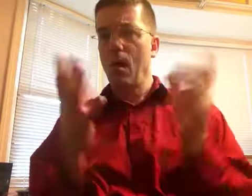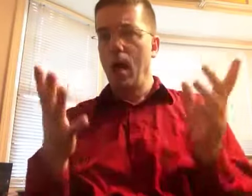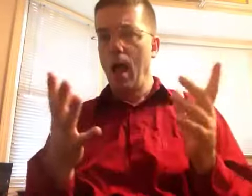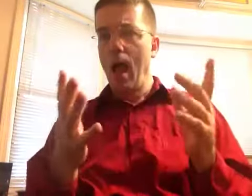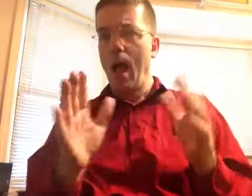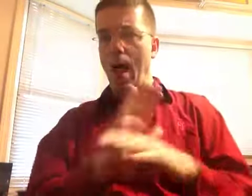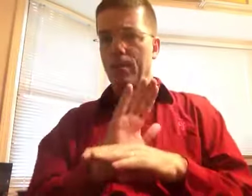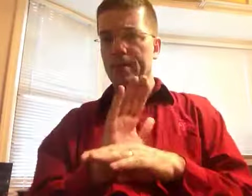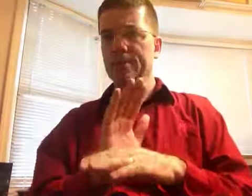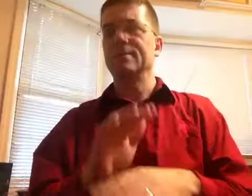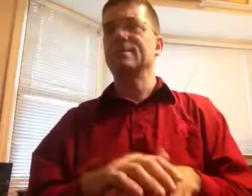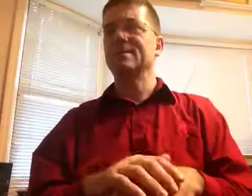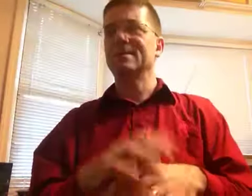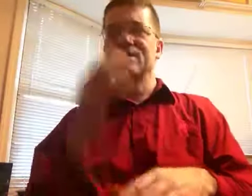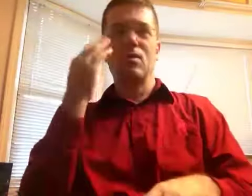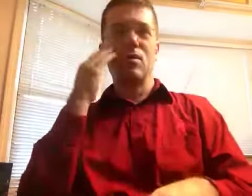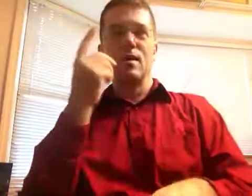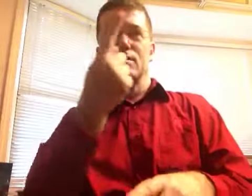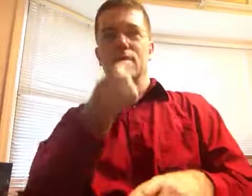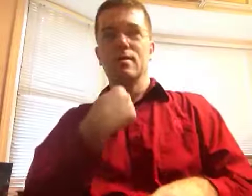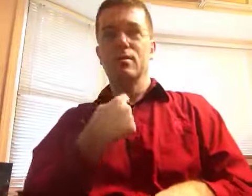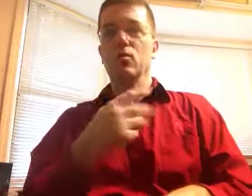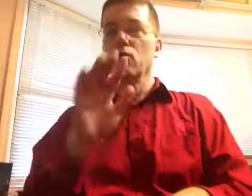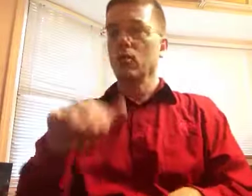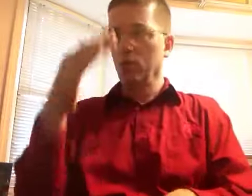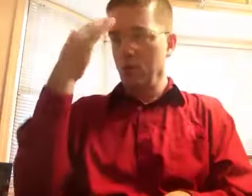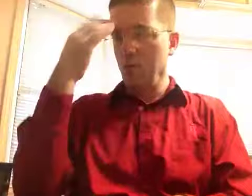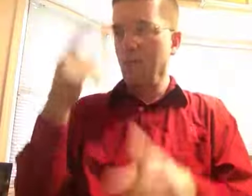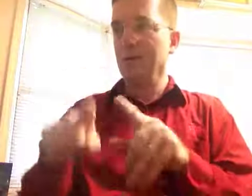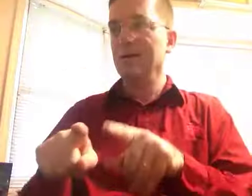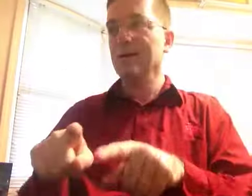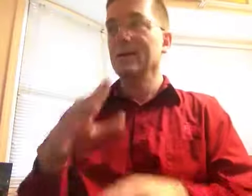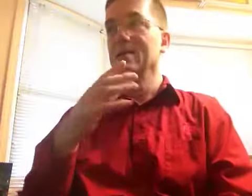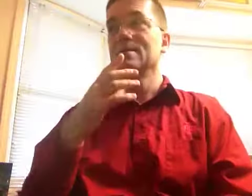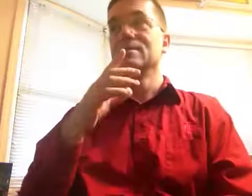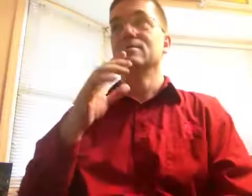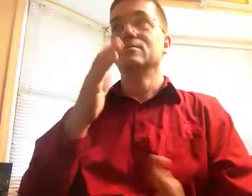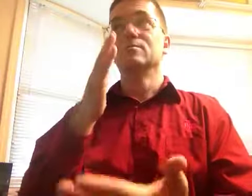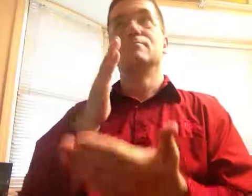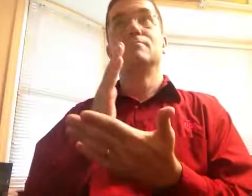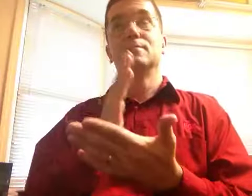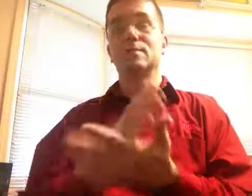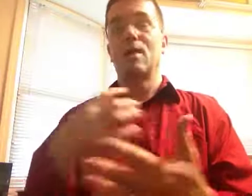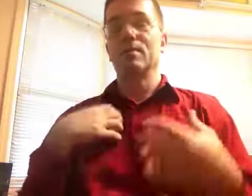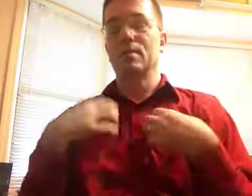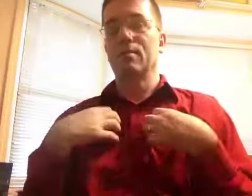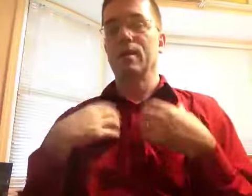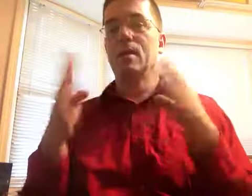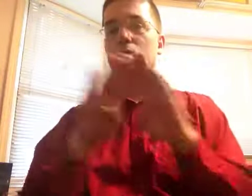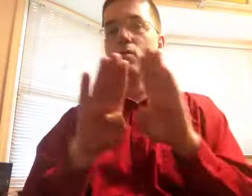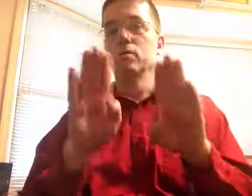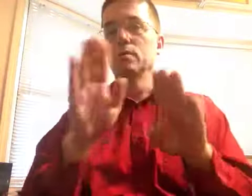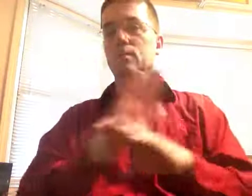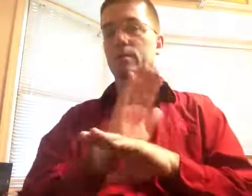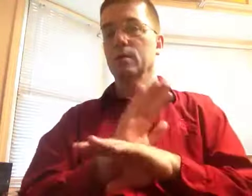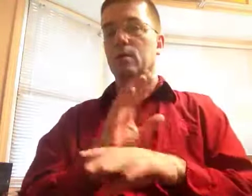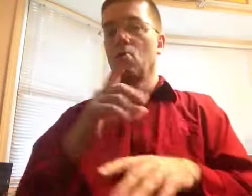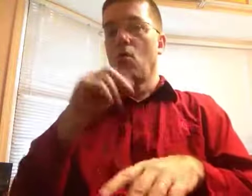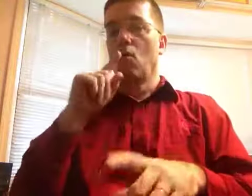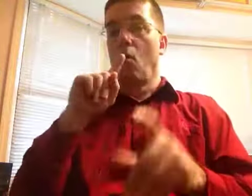that he really needs to stop his whining and close this business and go get another business or get his attitude straightened out about